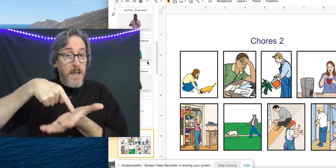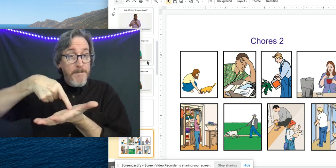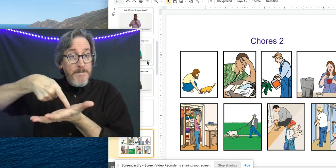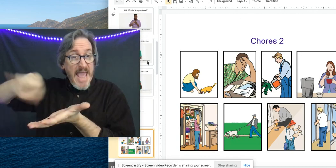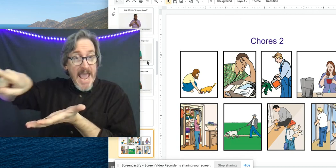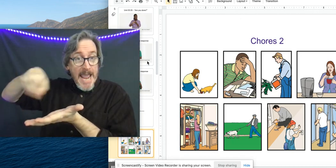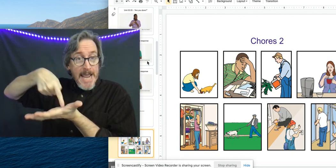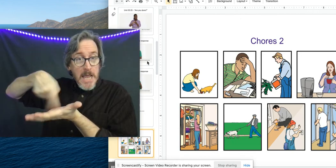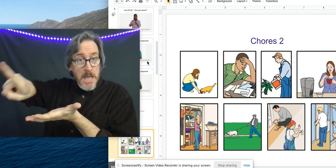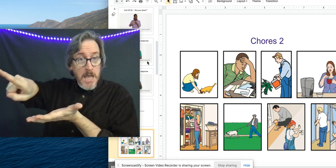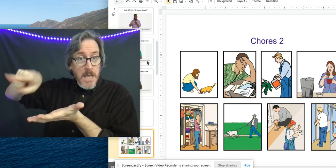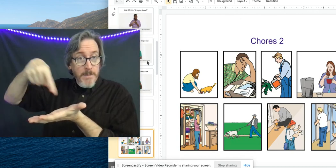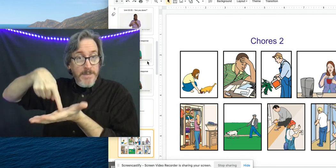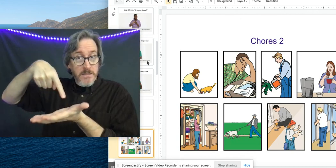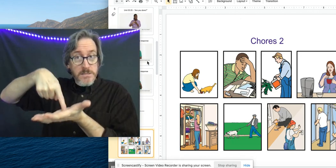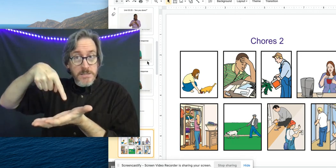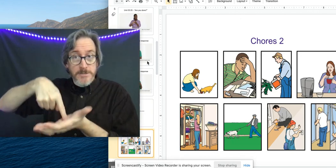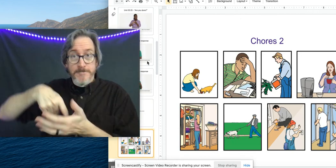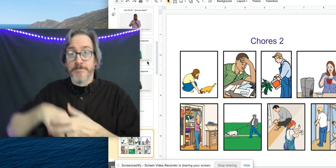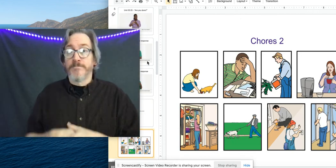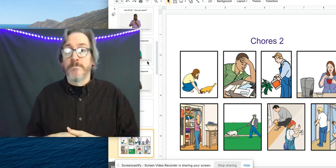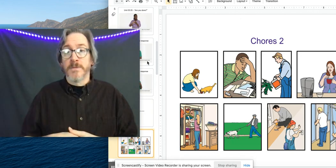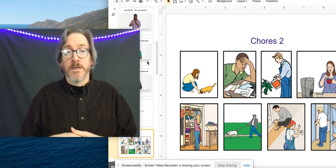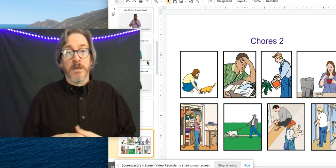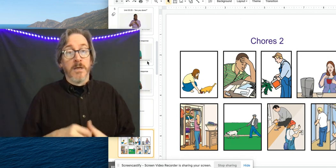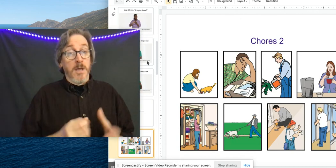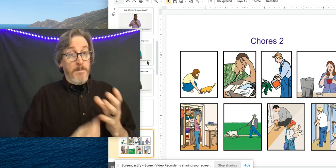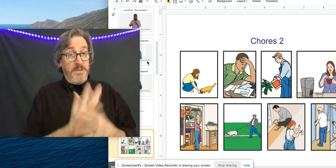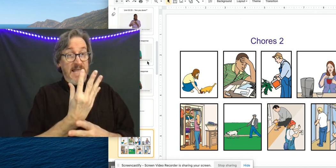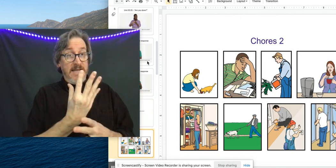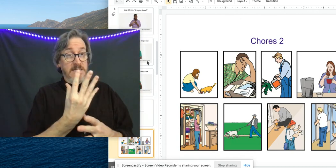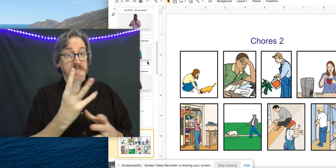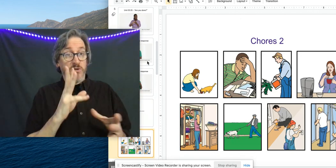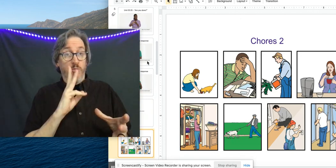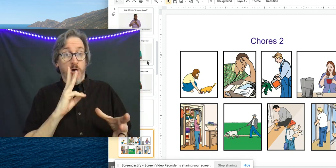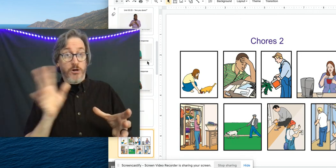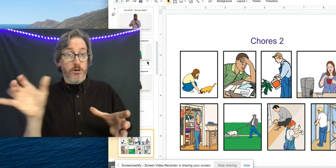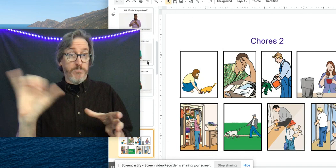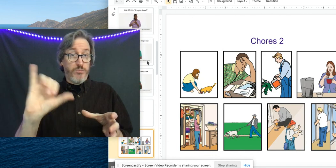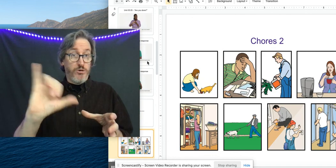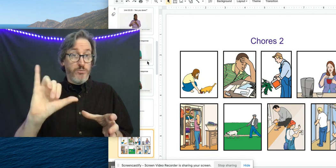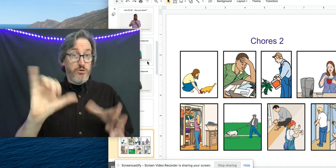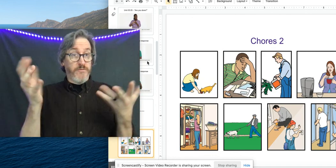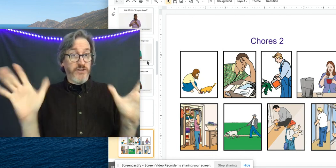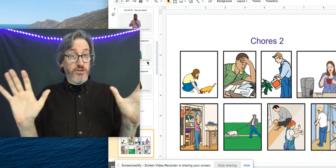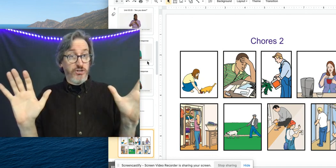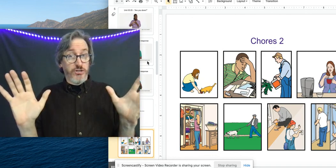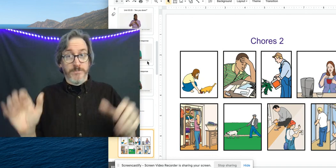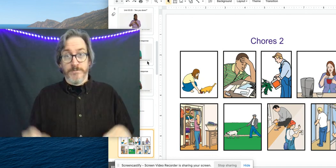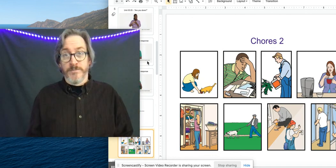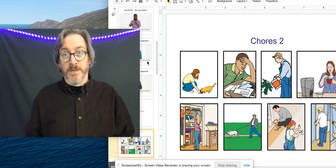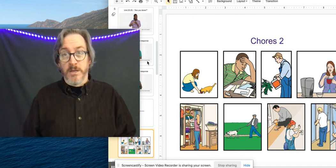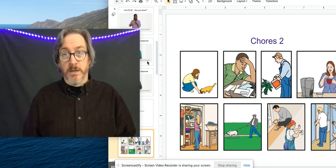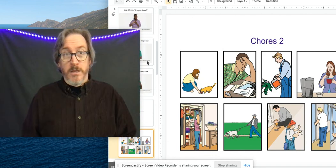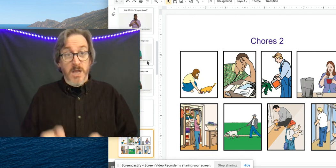Bills, pay bills. Plant, water,